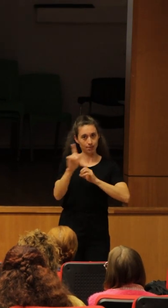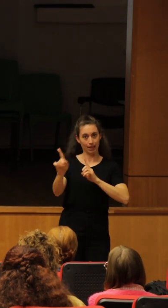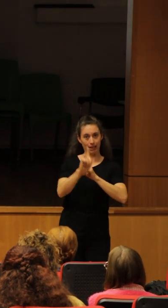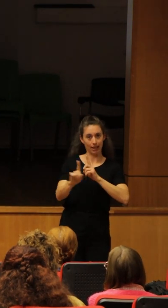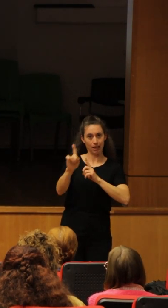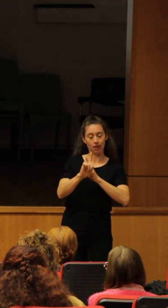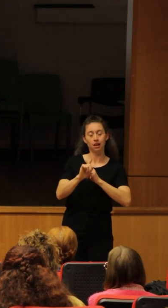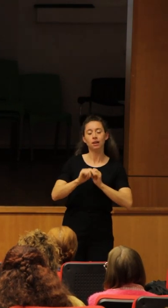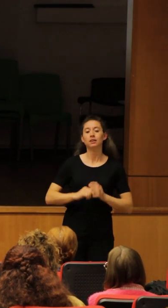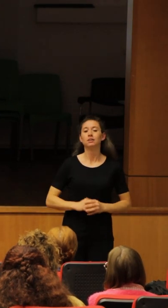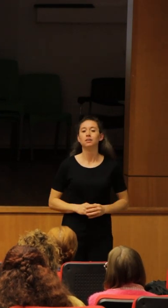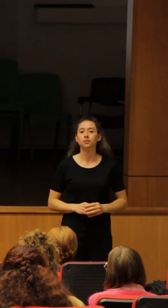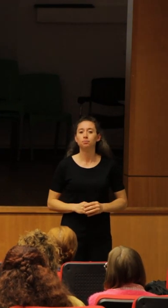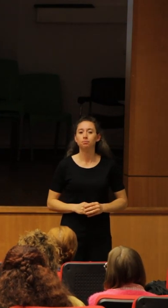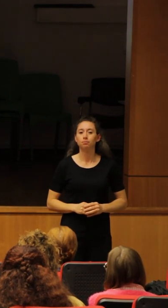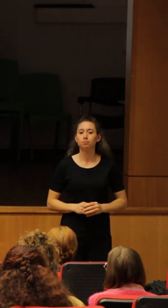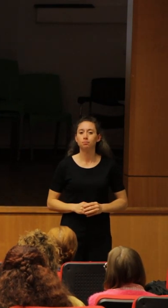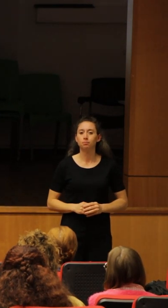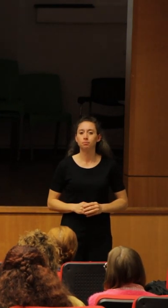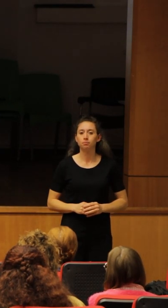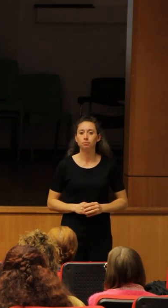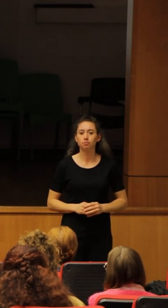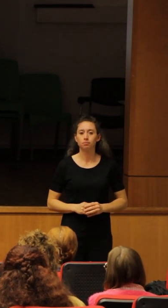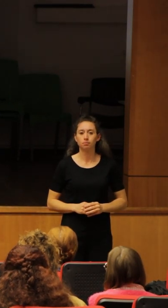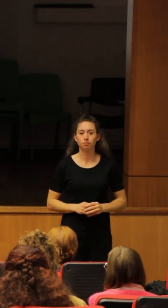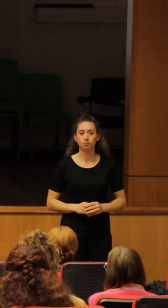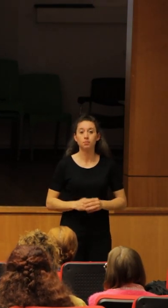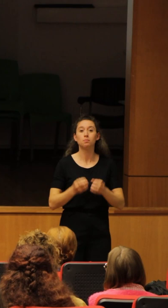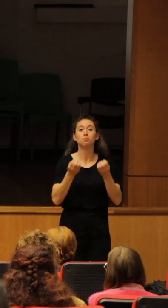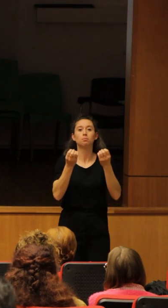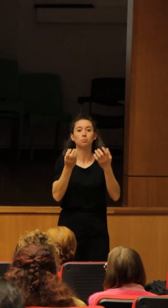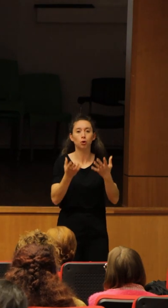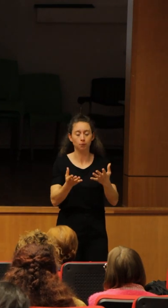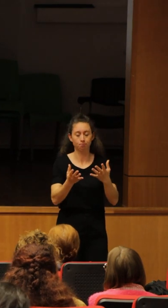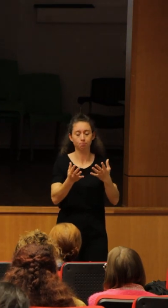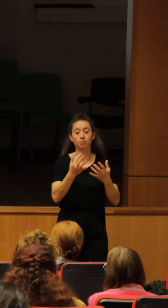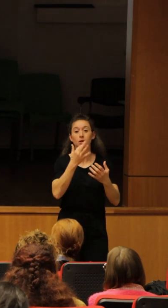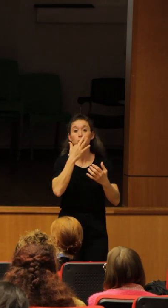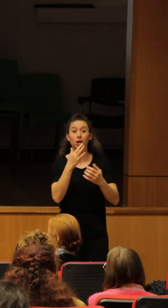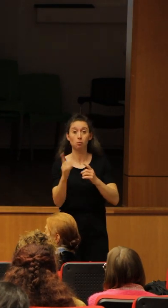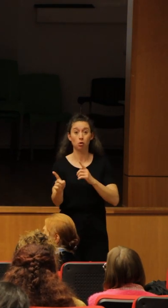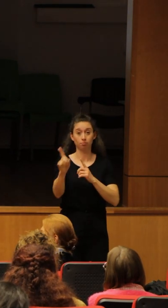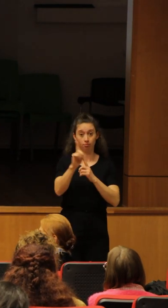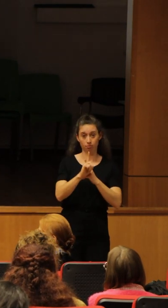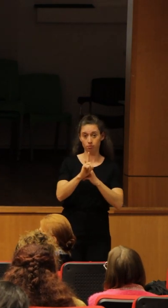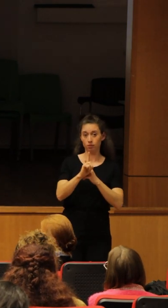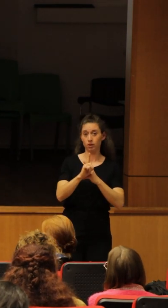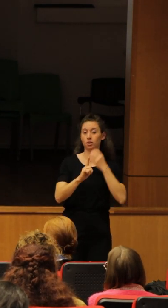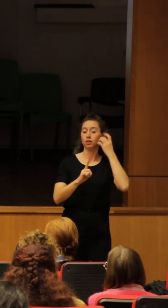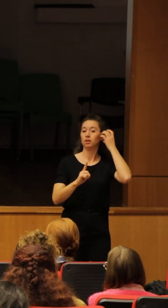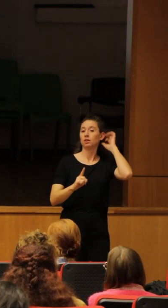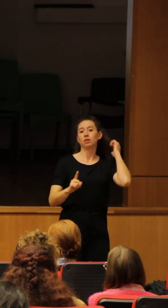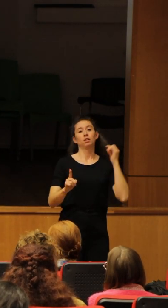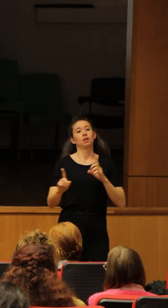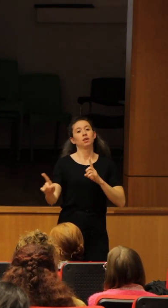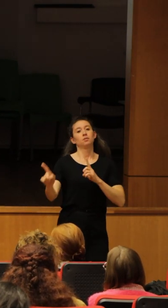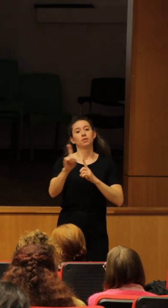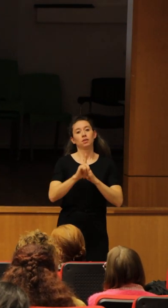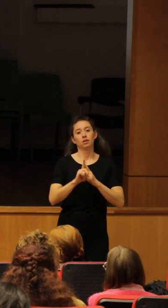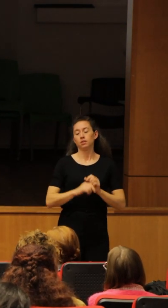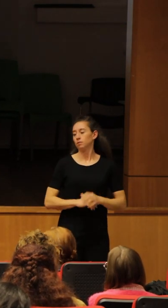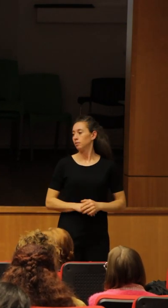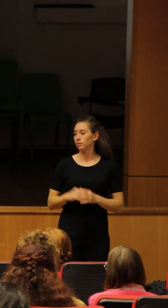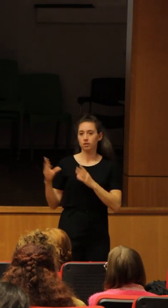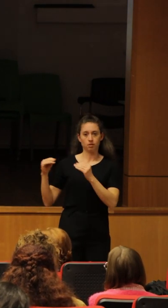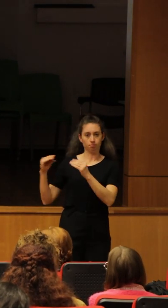are using metaphors or bring metaphors in their language. Porque cuando el cliente, yo digo client, you say client to the patient, is that